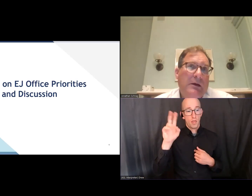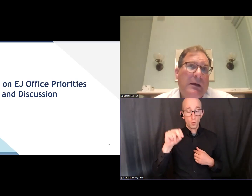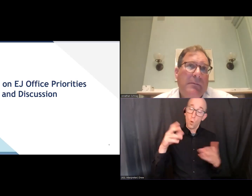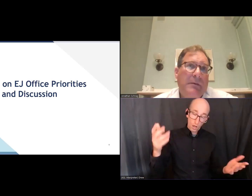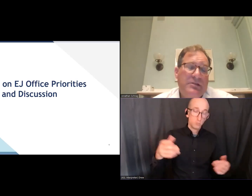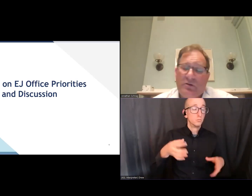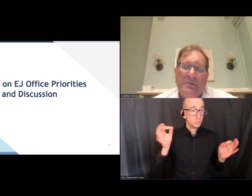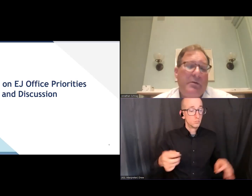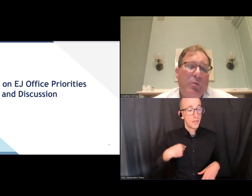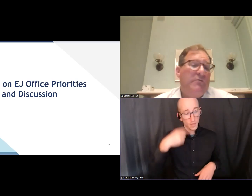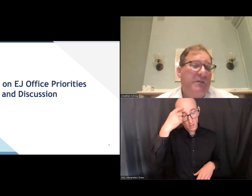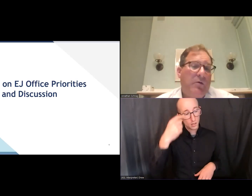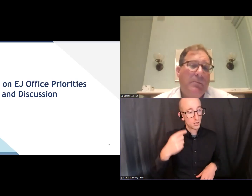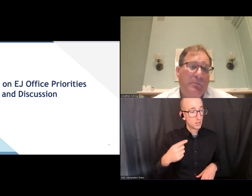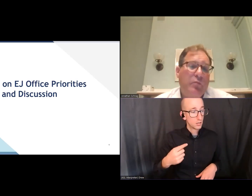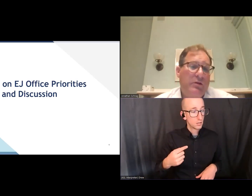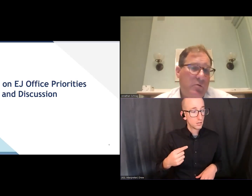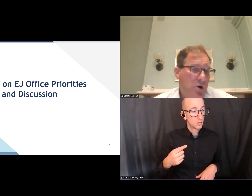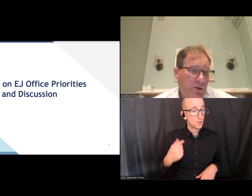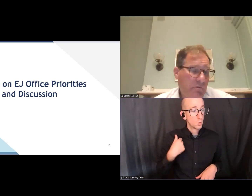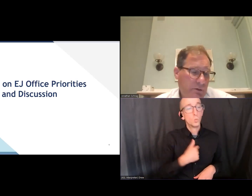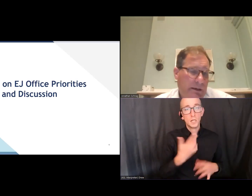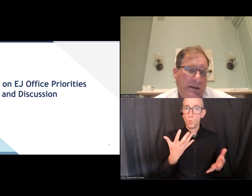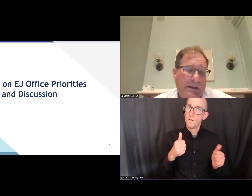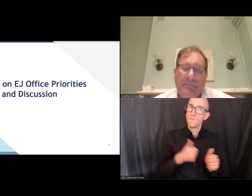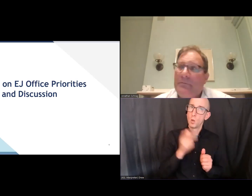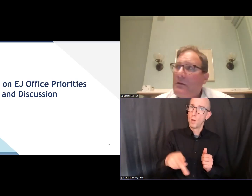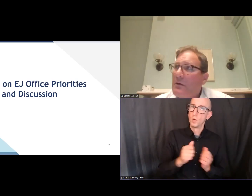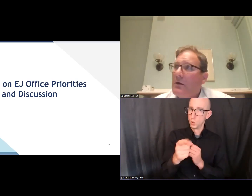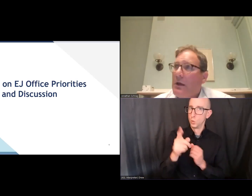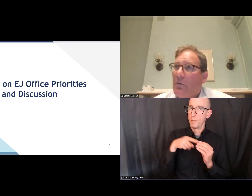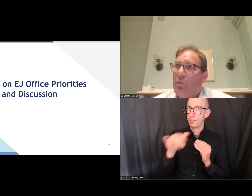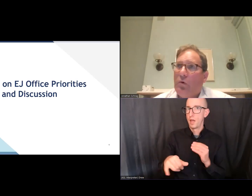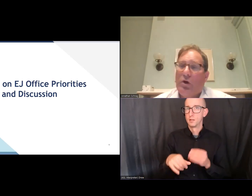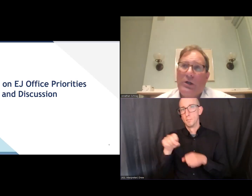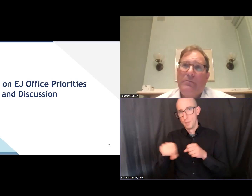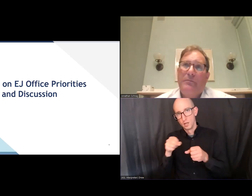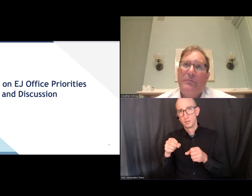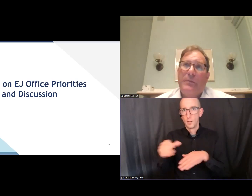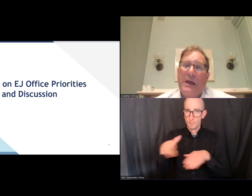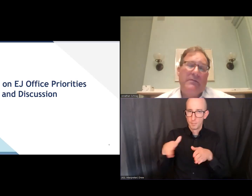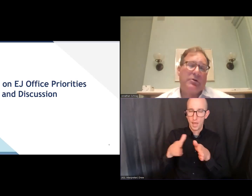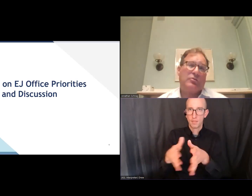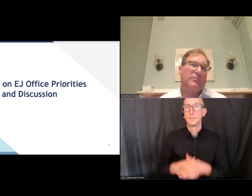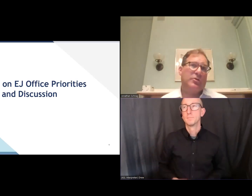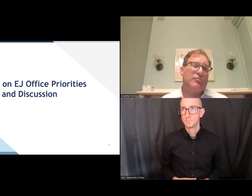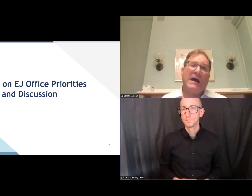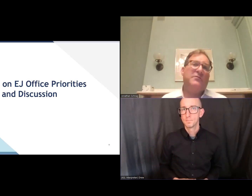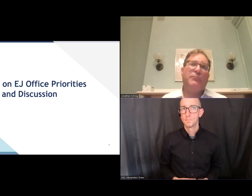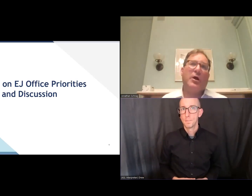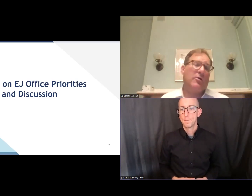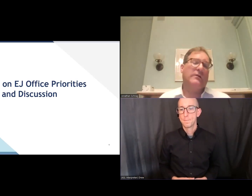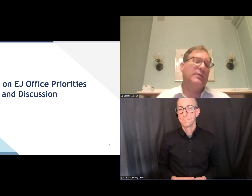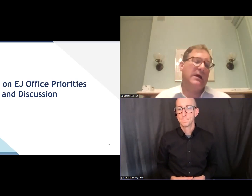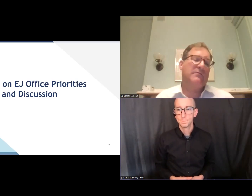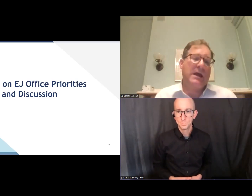certainly, it's certainly something we'd want to follow up with you on. It would, and the draft